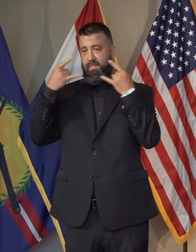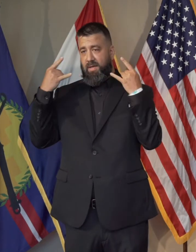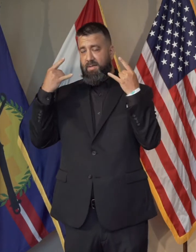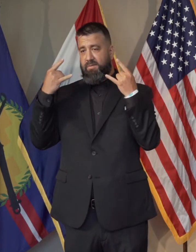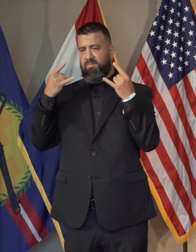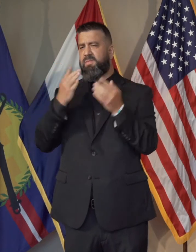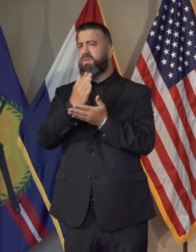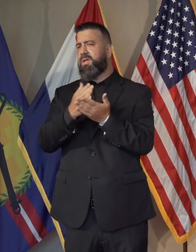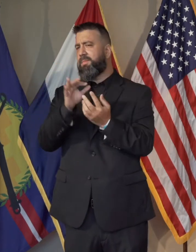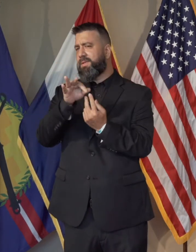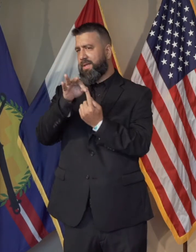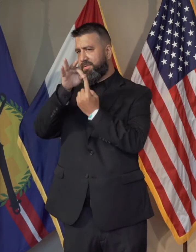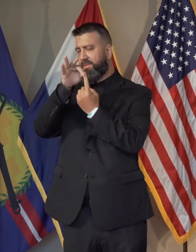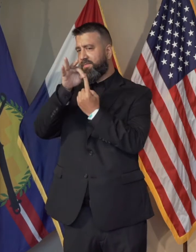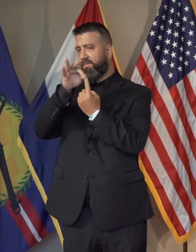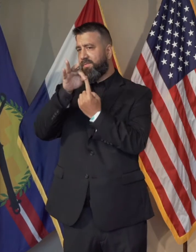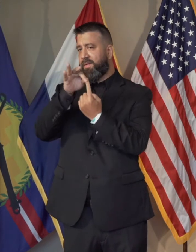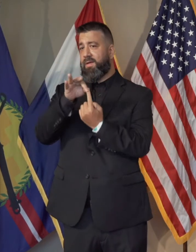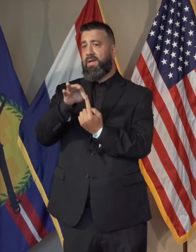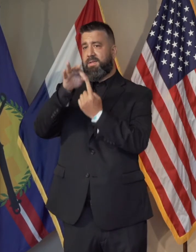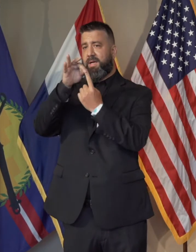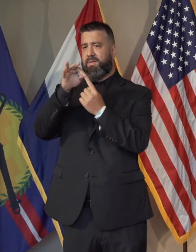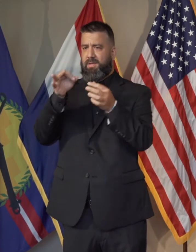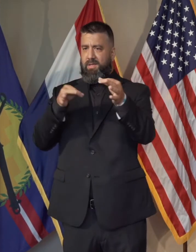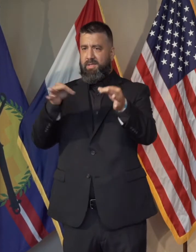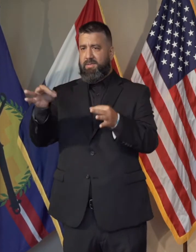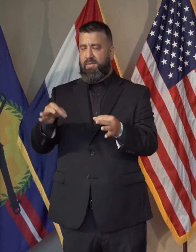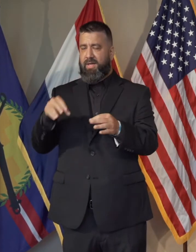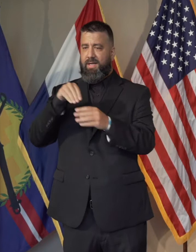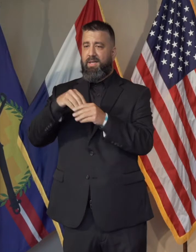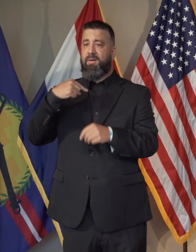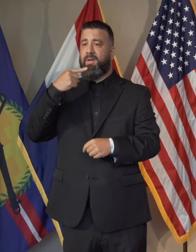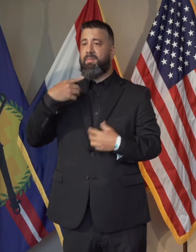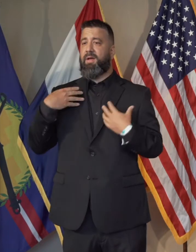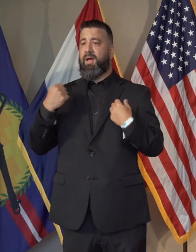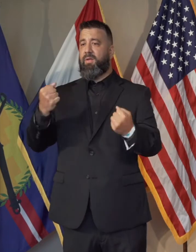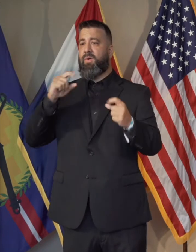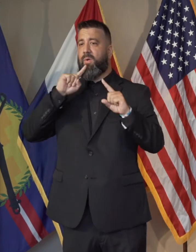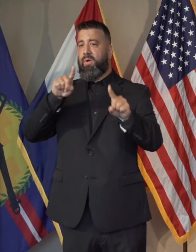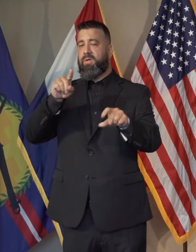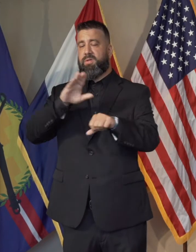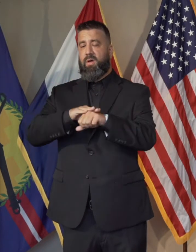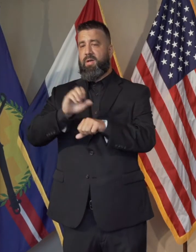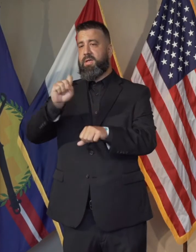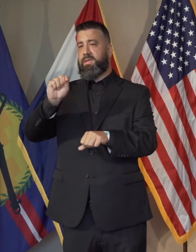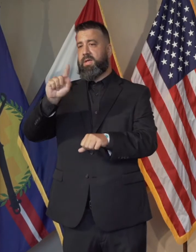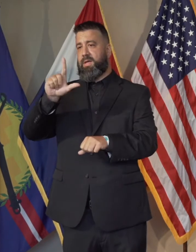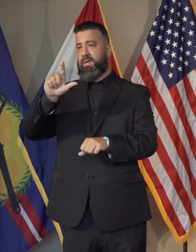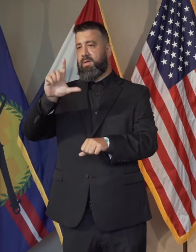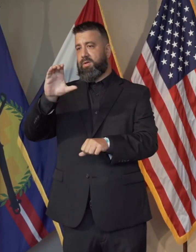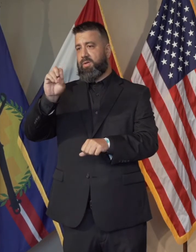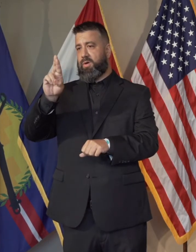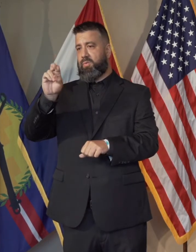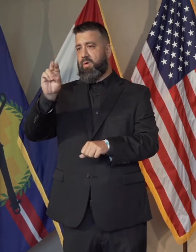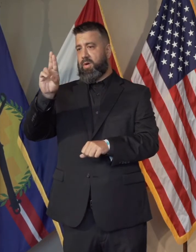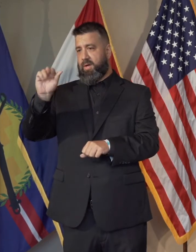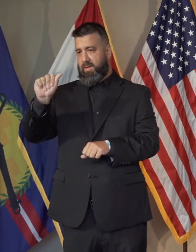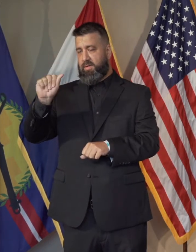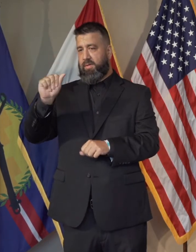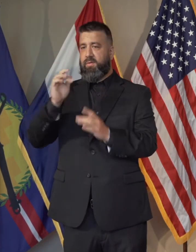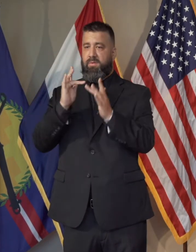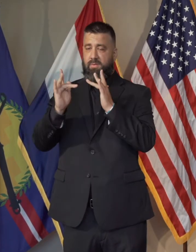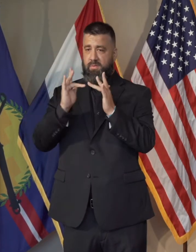some exceptions, and those exceptions are outlined through our public health orders on the stlcorona.com website. We're also